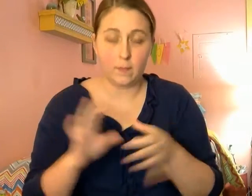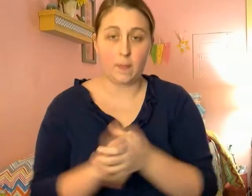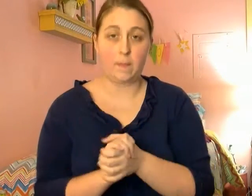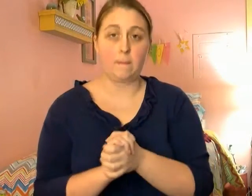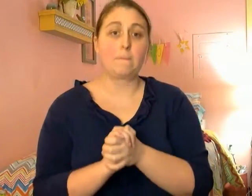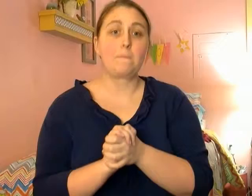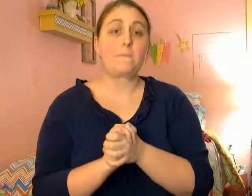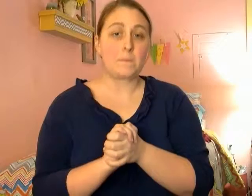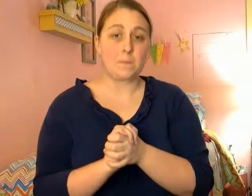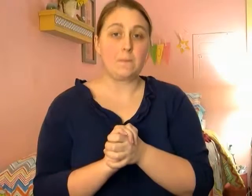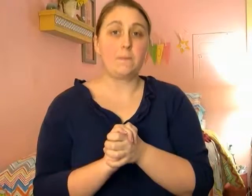Okay, again?